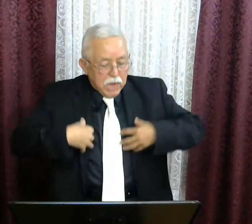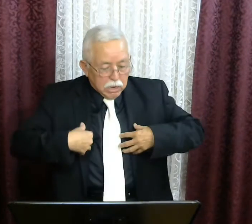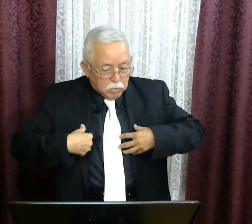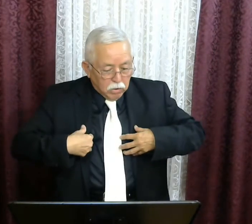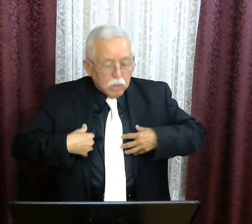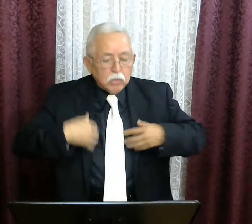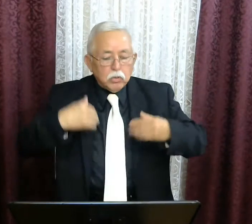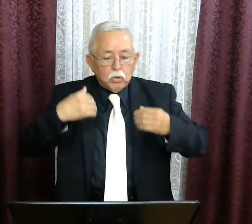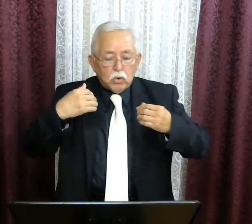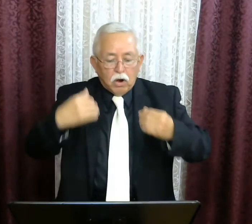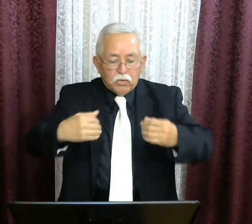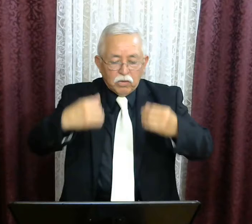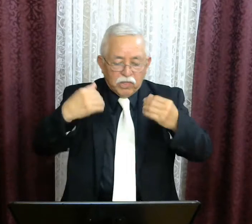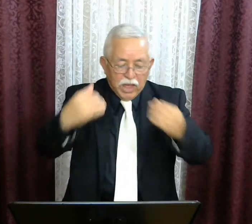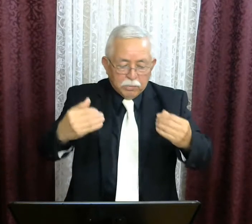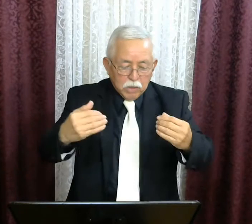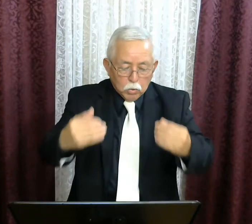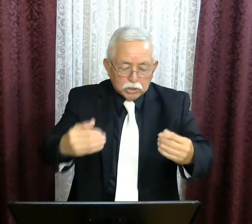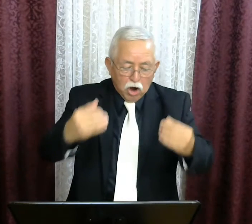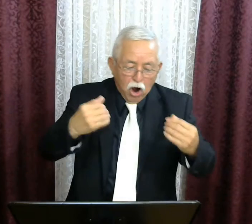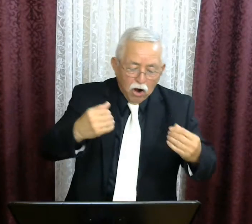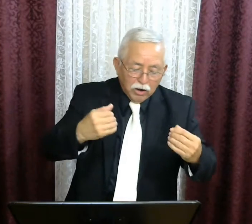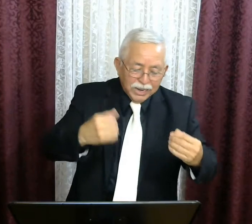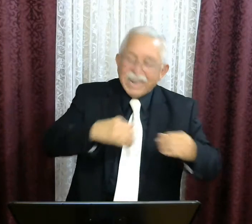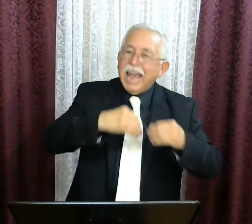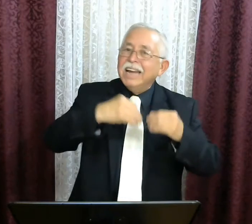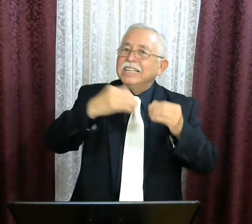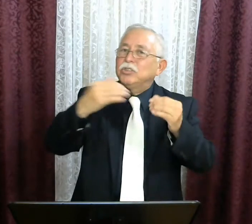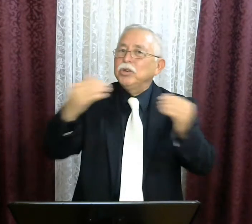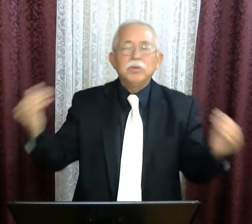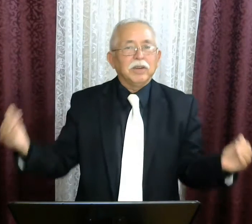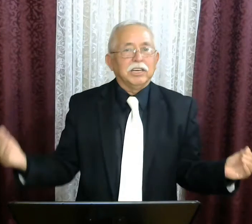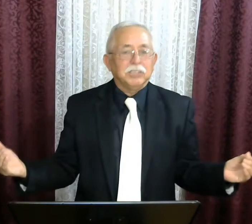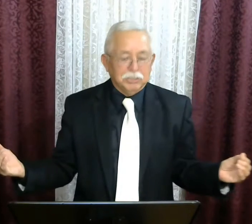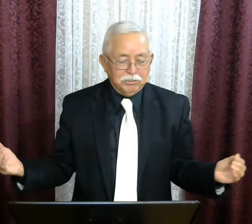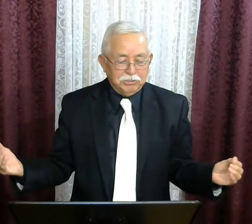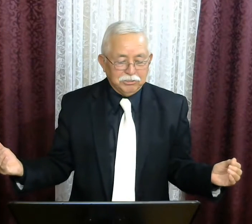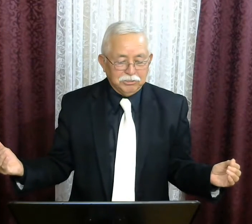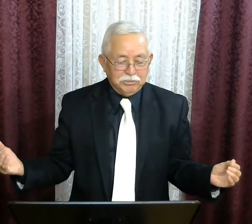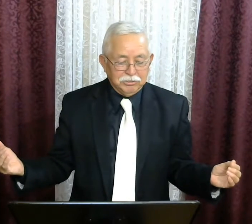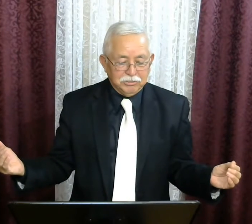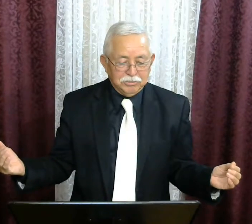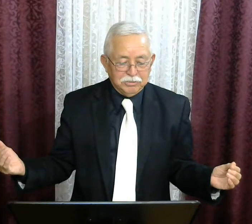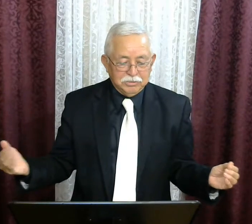able to comfort them which are in any tribulations.